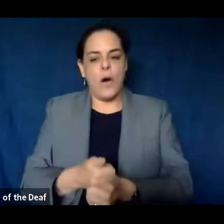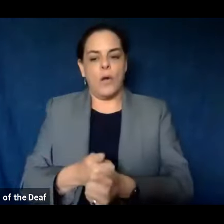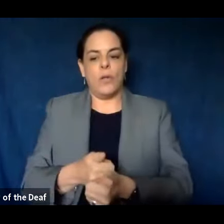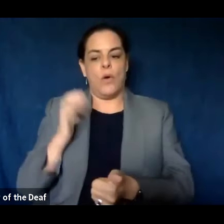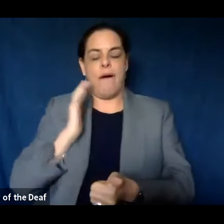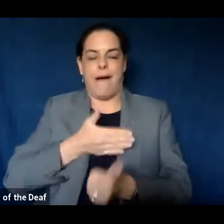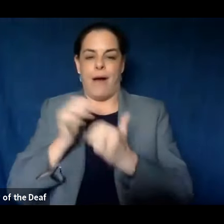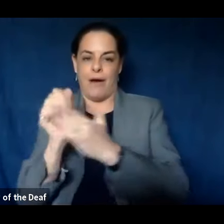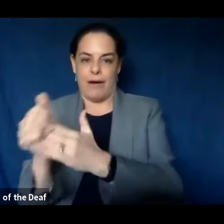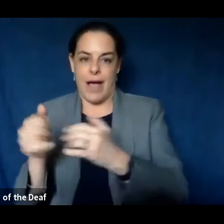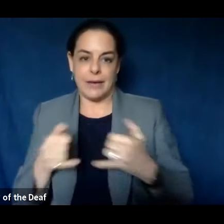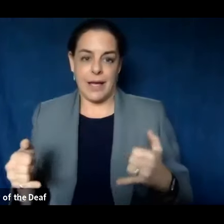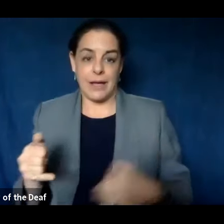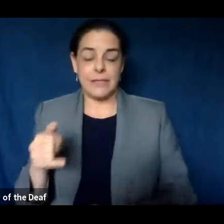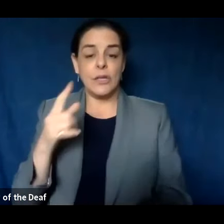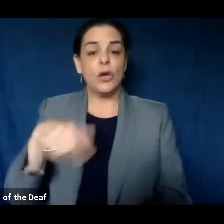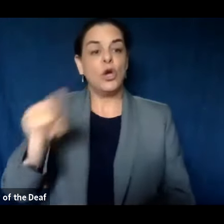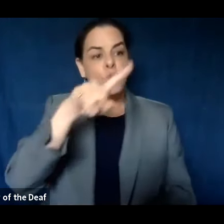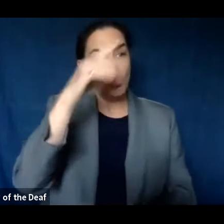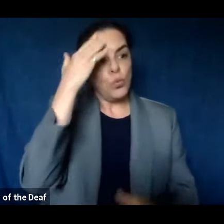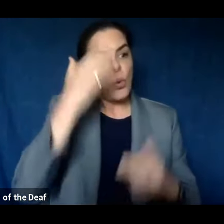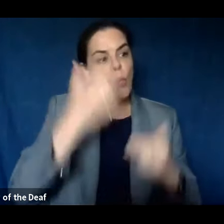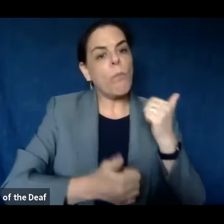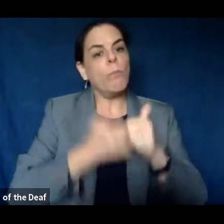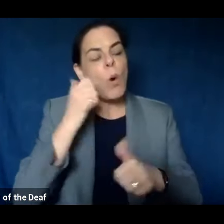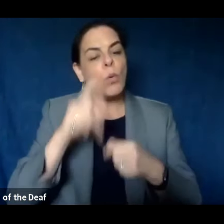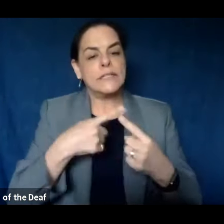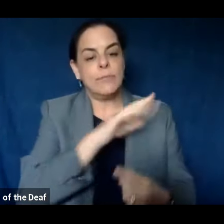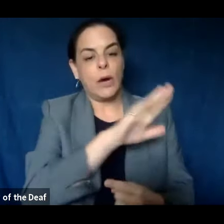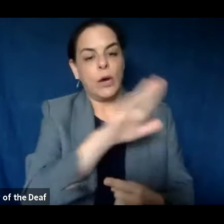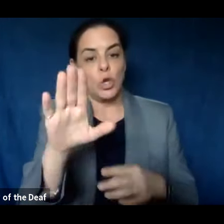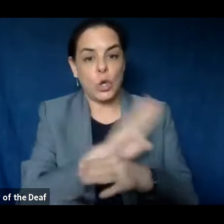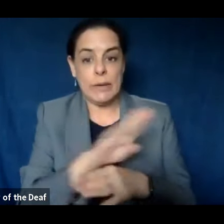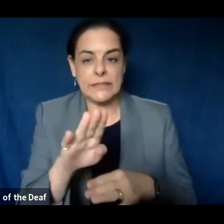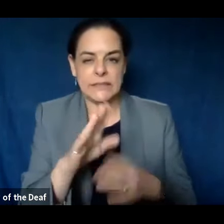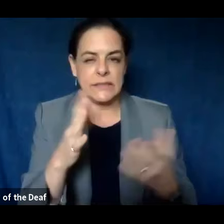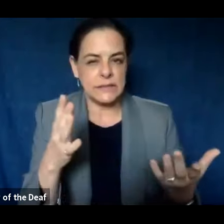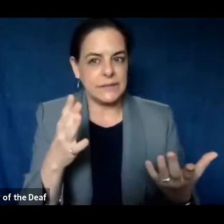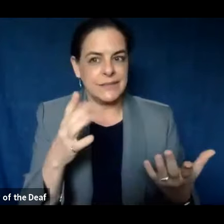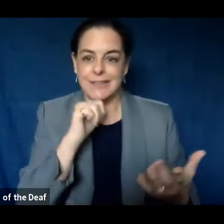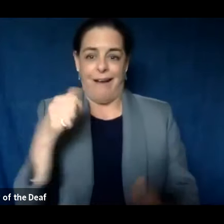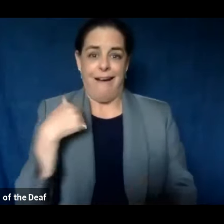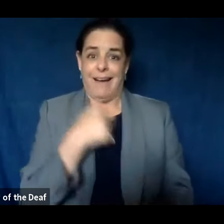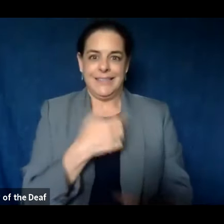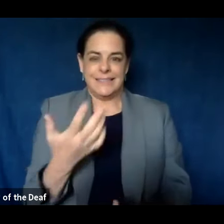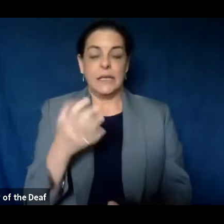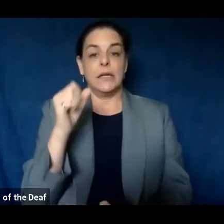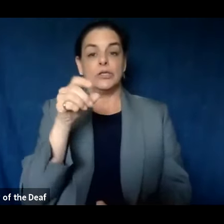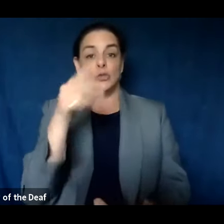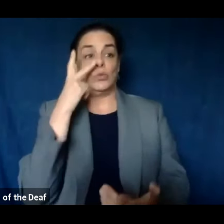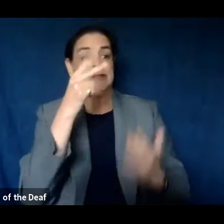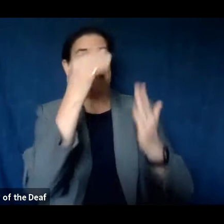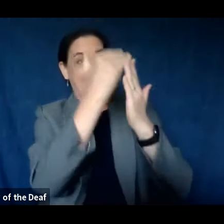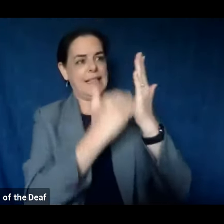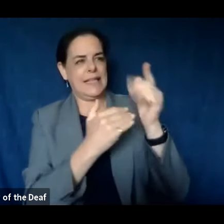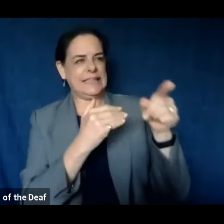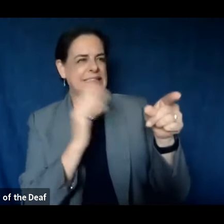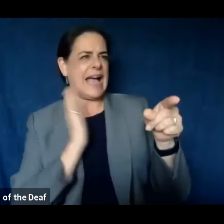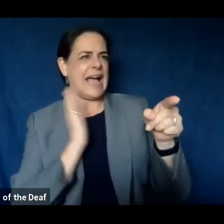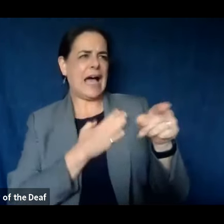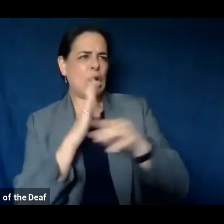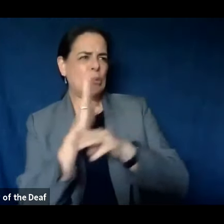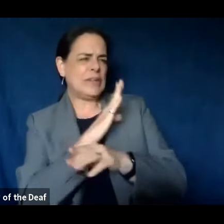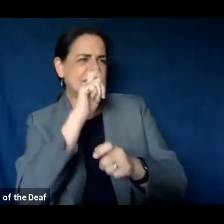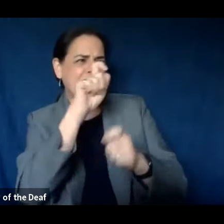you do. So if you look at the list and don't see your specific business, we urge you to follow the general guidelines that are present